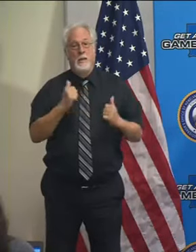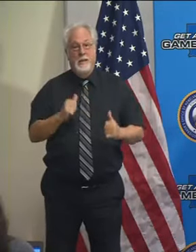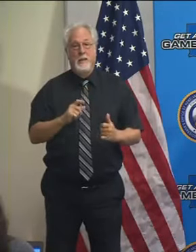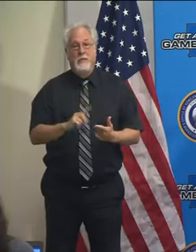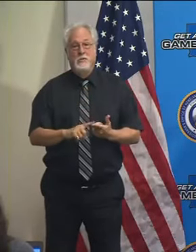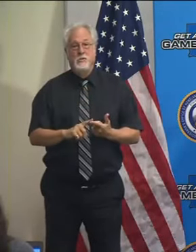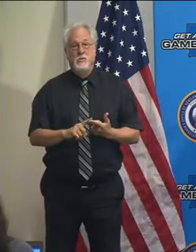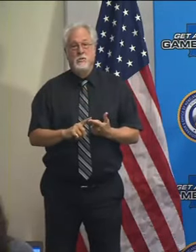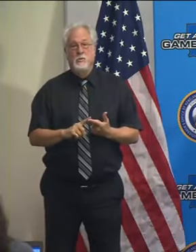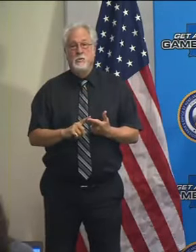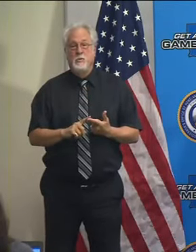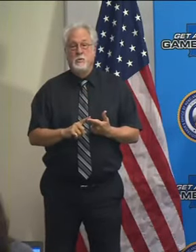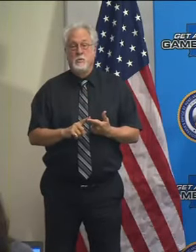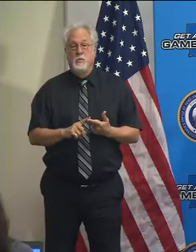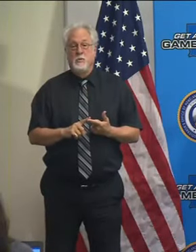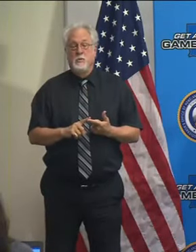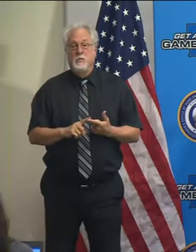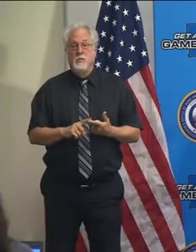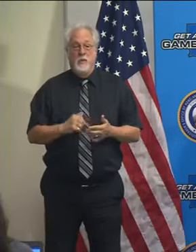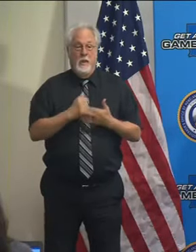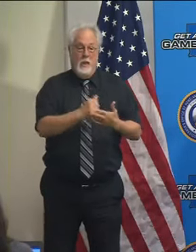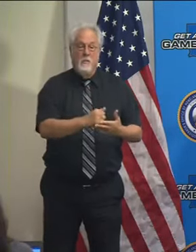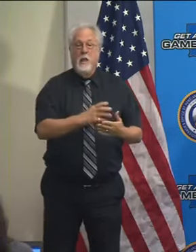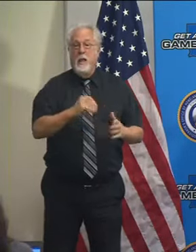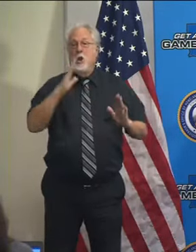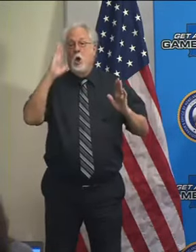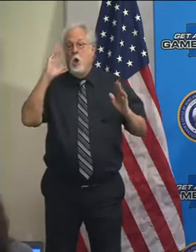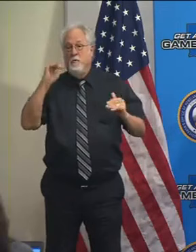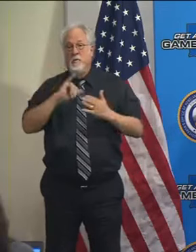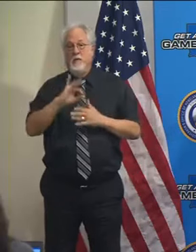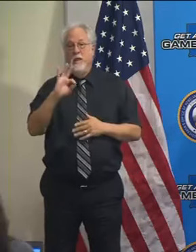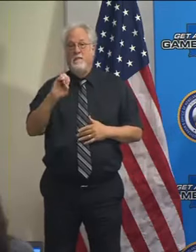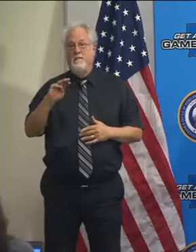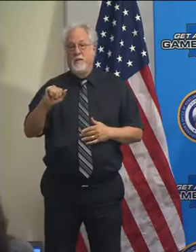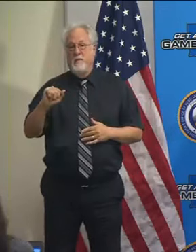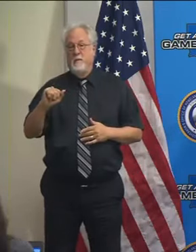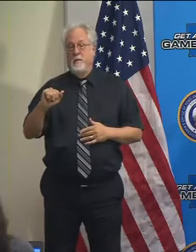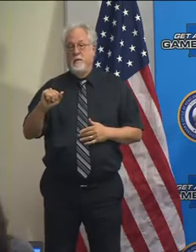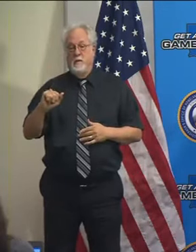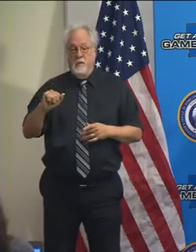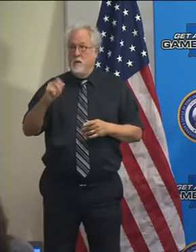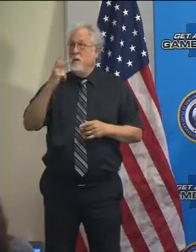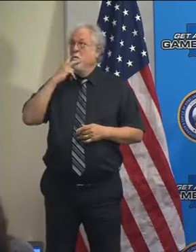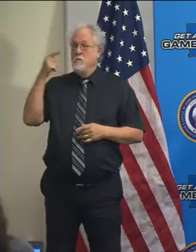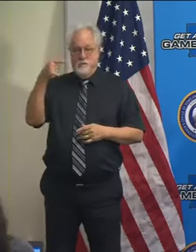state, and we are hopeful that FEMA will see what we saw,